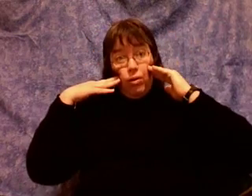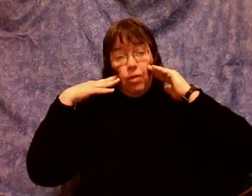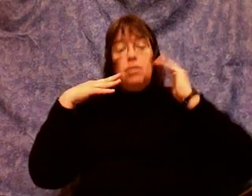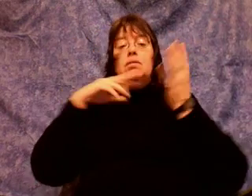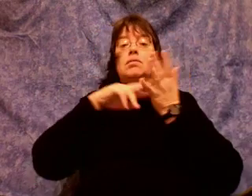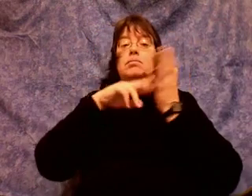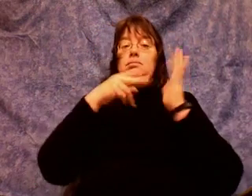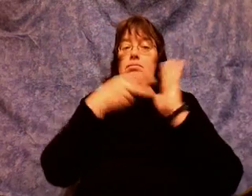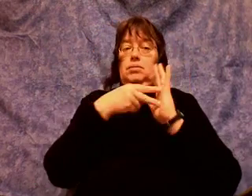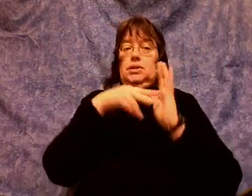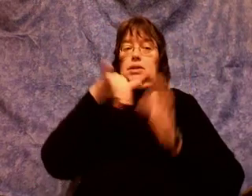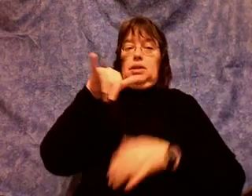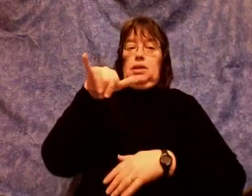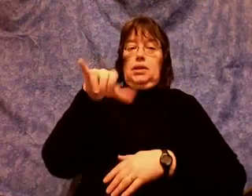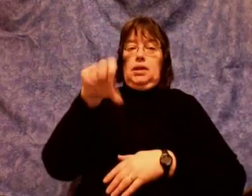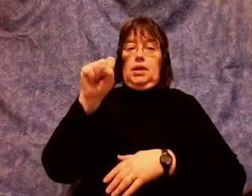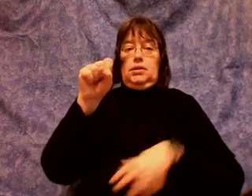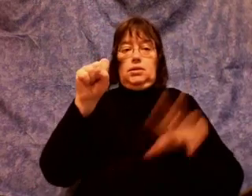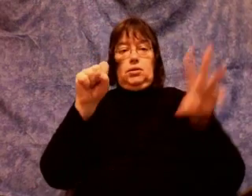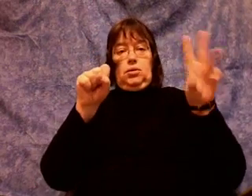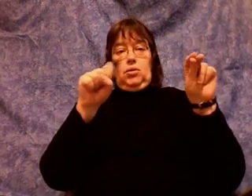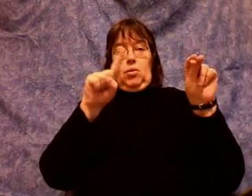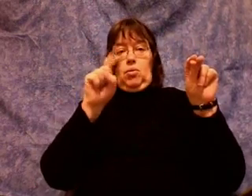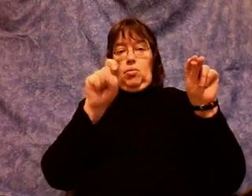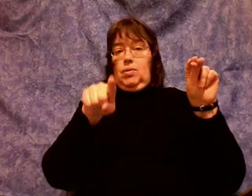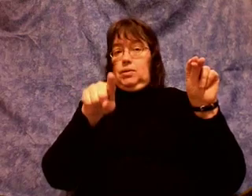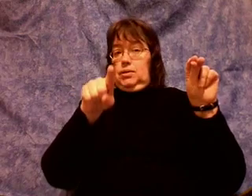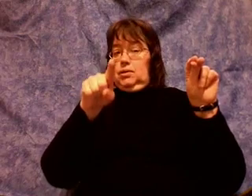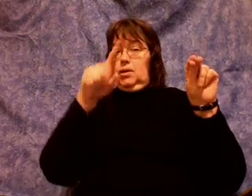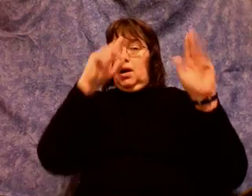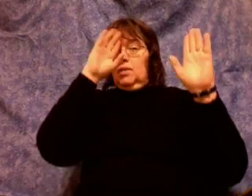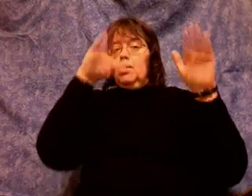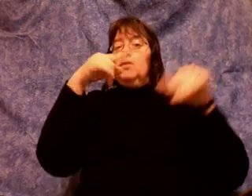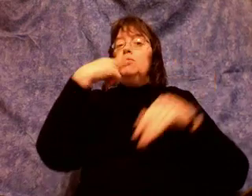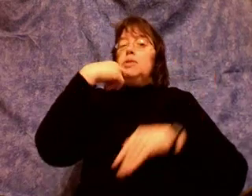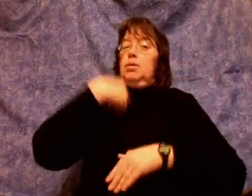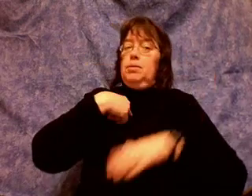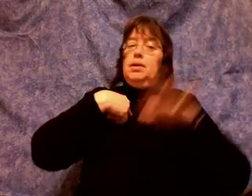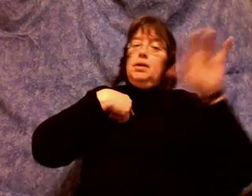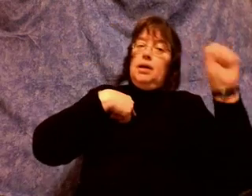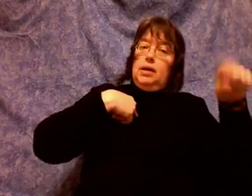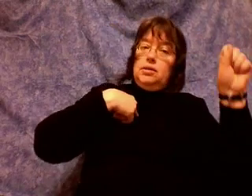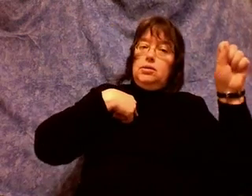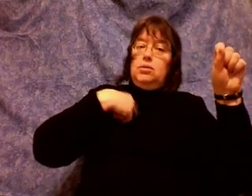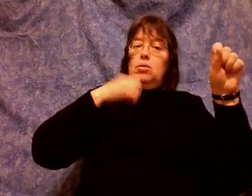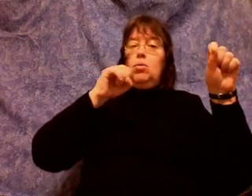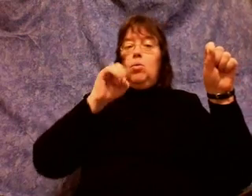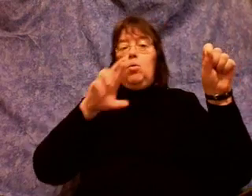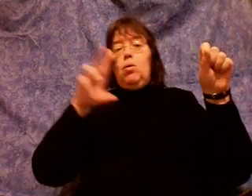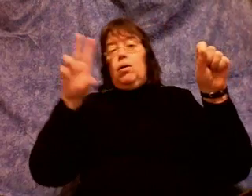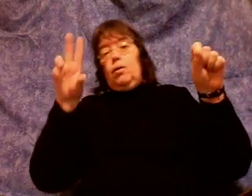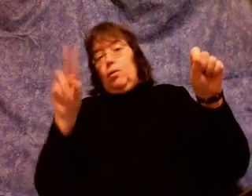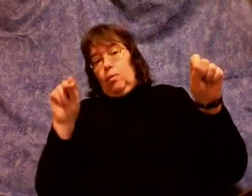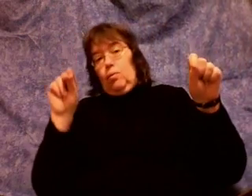nods forward. That means a yes-no question. I expect you to tell me yes or